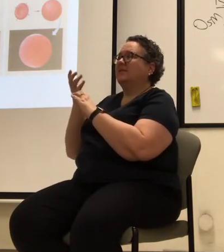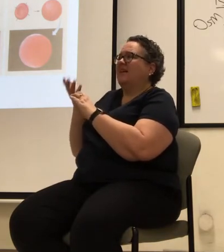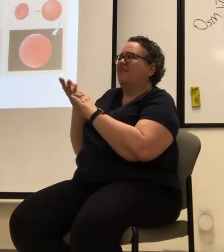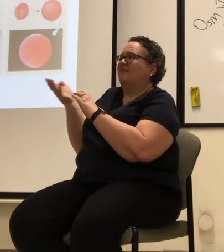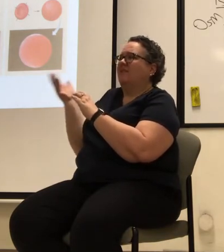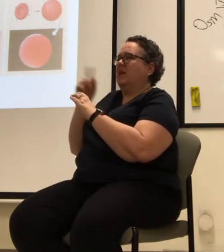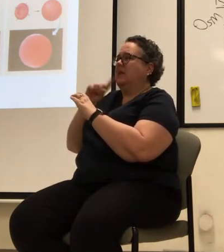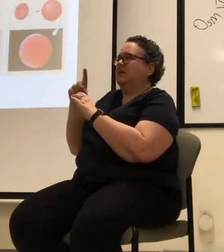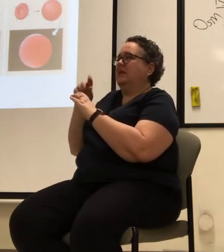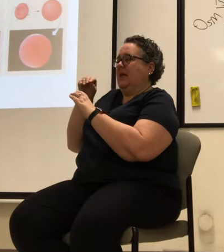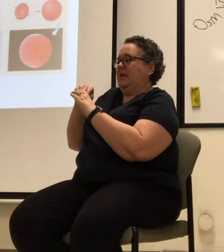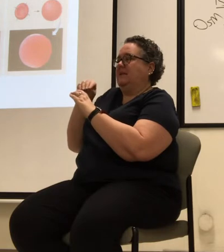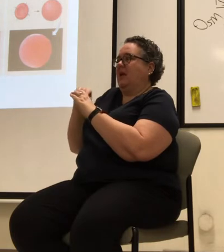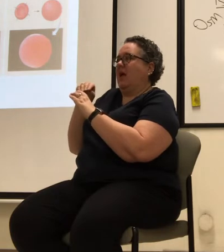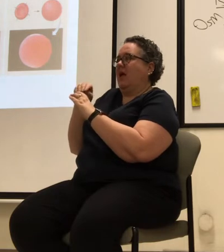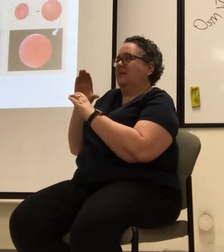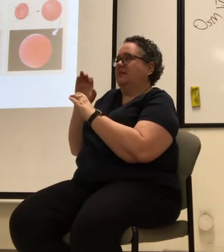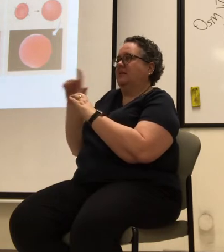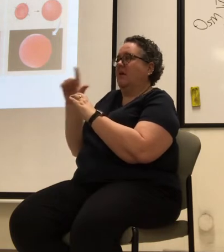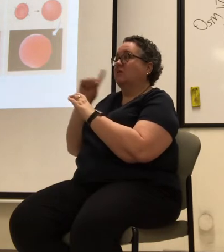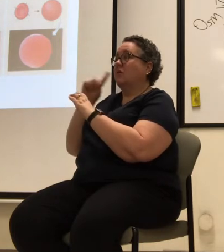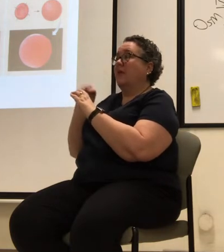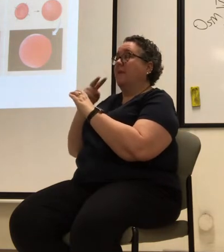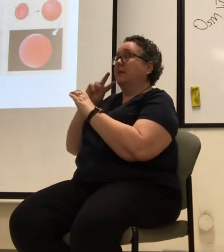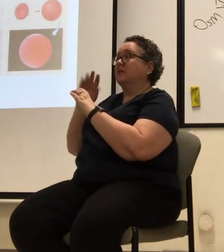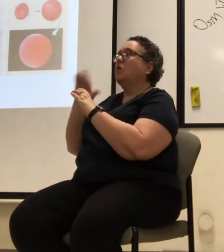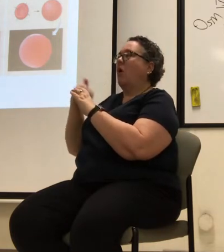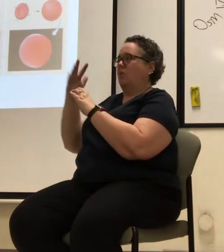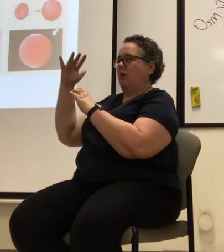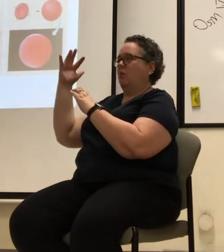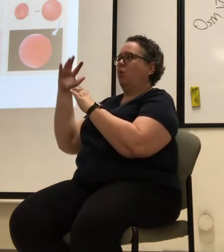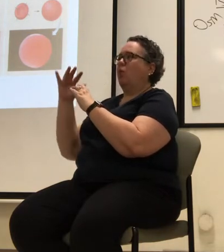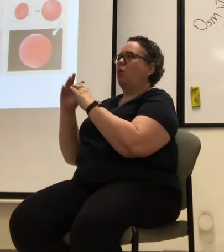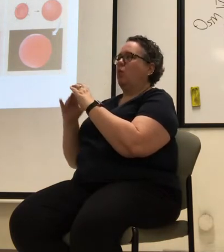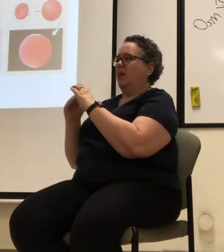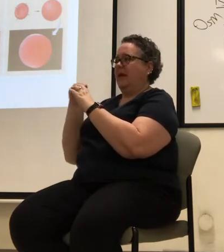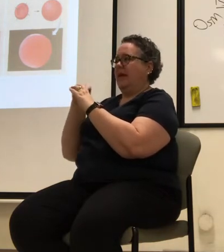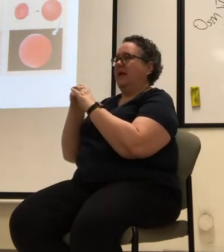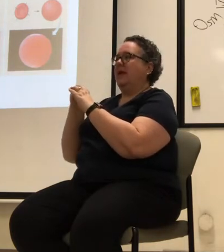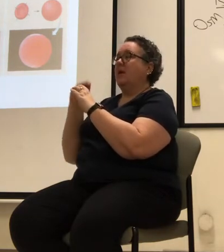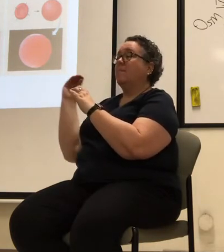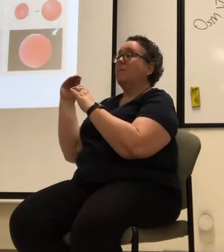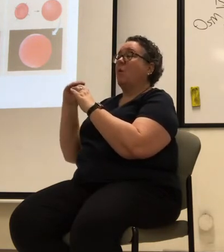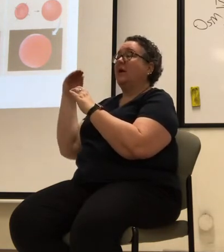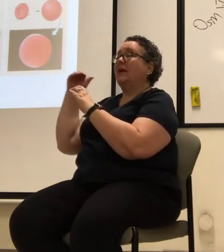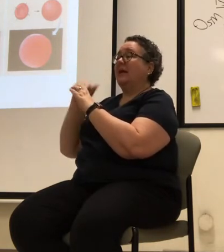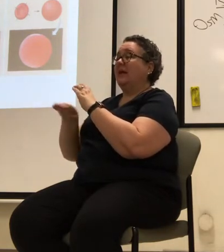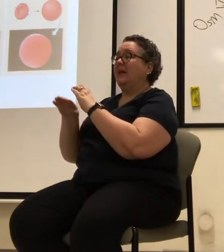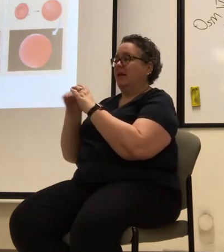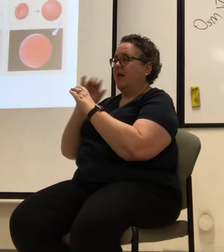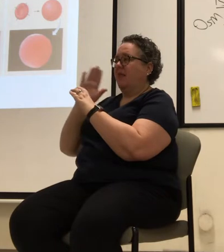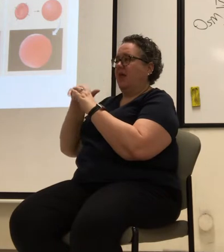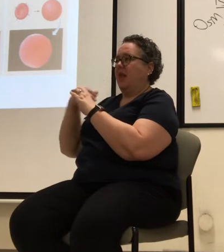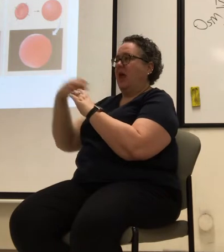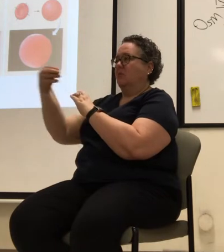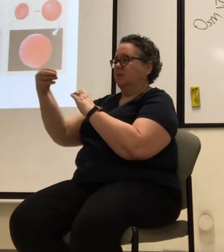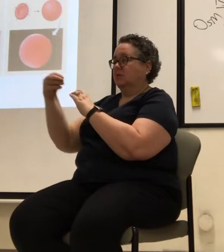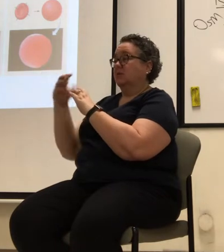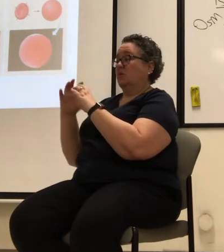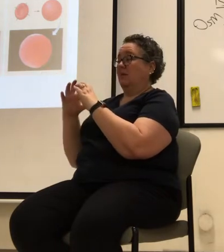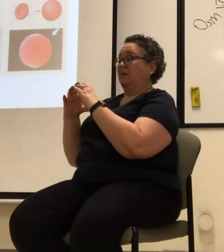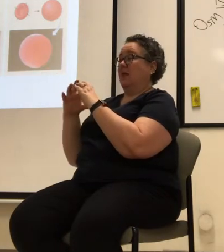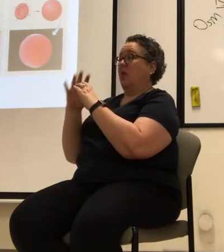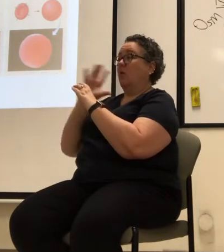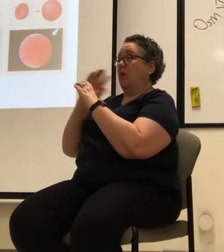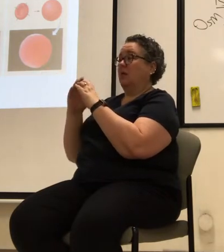is, inside the cell. So there'll be a net movement of fluid, more going in than going out. So the cell